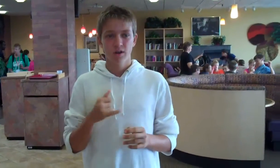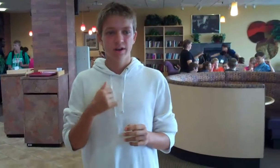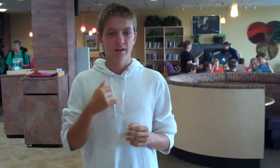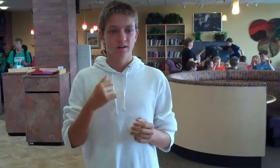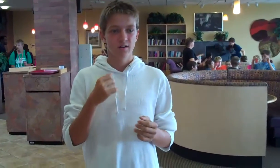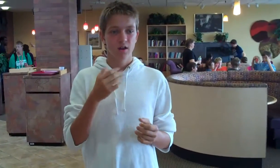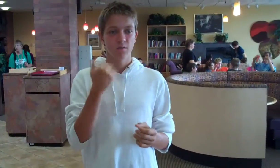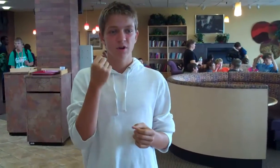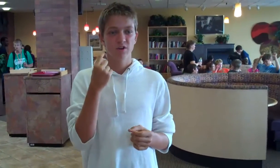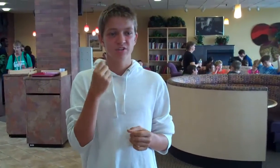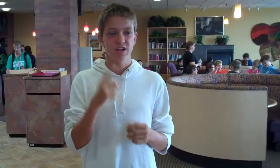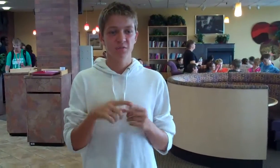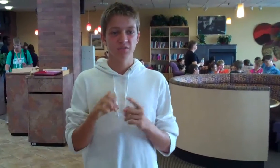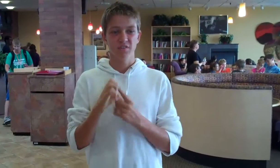engrave. You're You're to engrave.